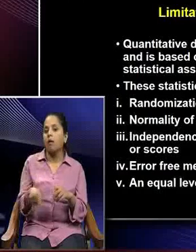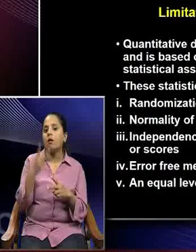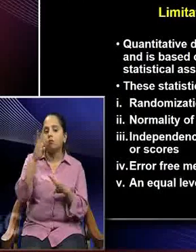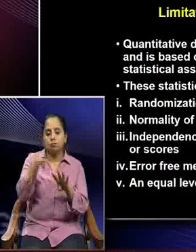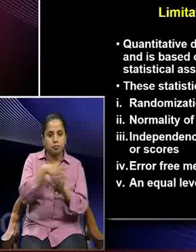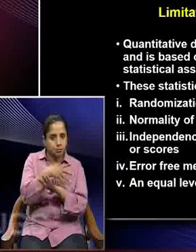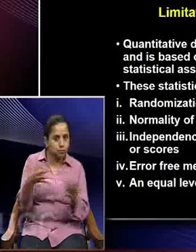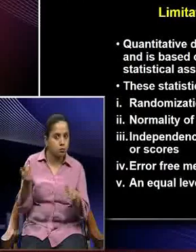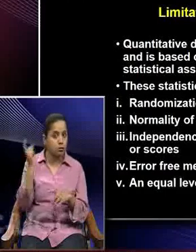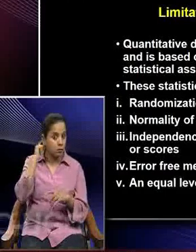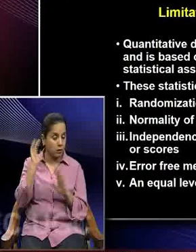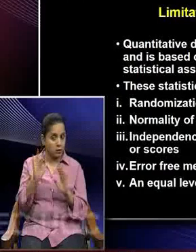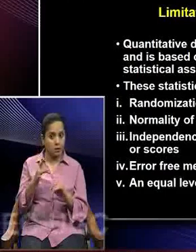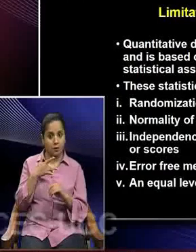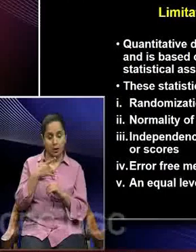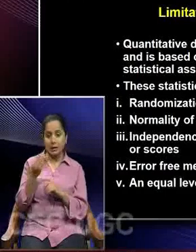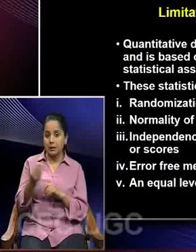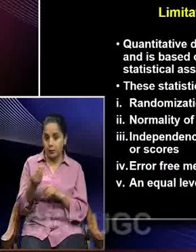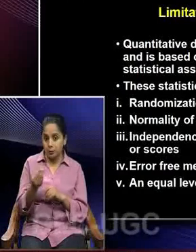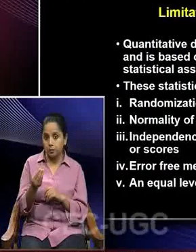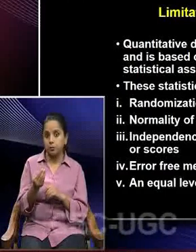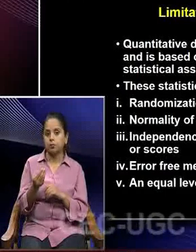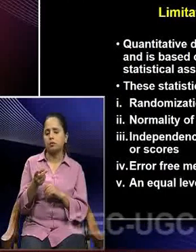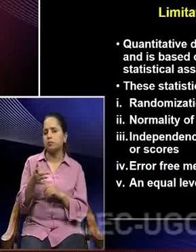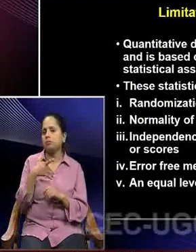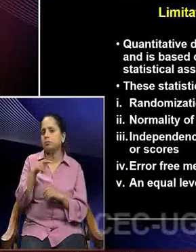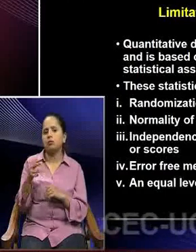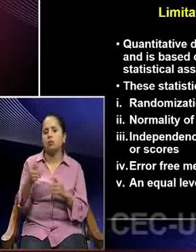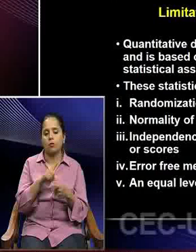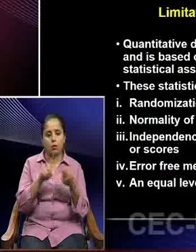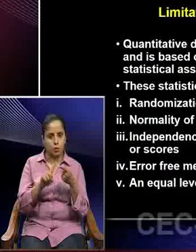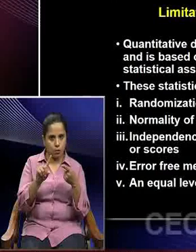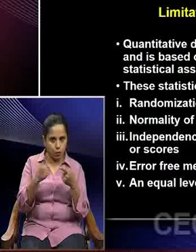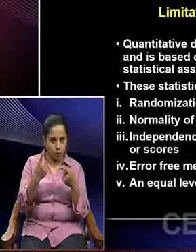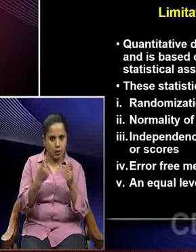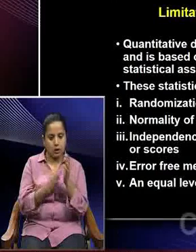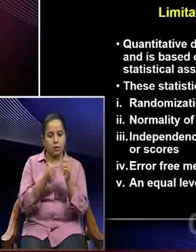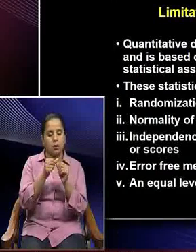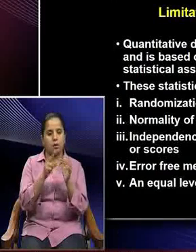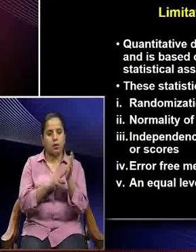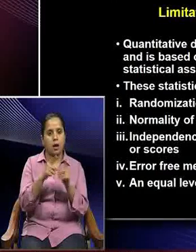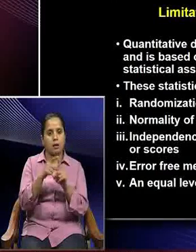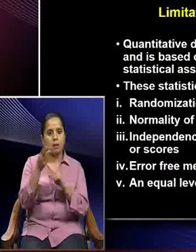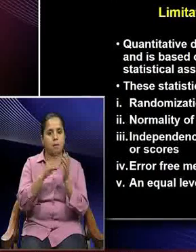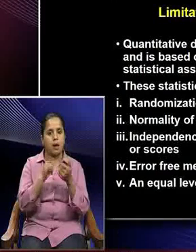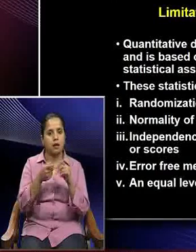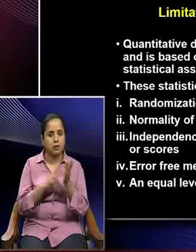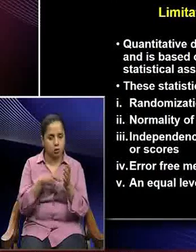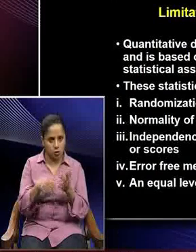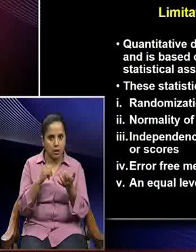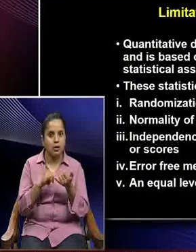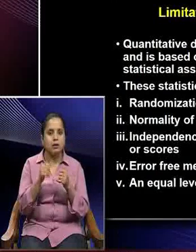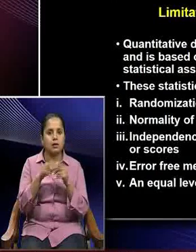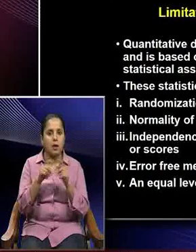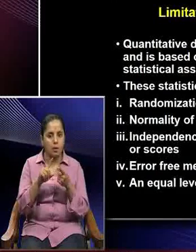assumptions, some of the statistical assumptions are: number one, randomization of sample; number two,